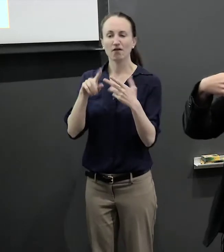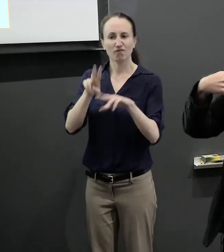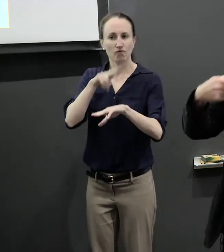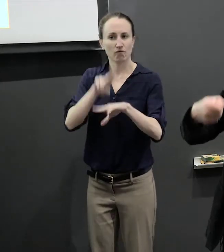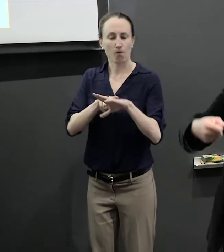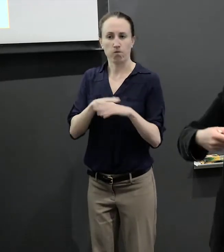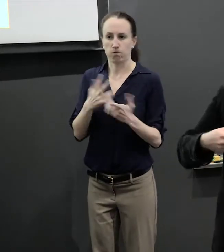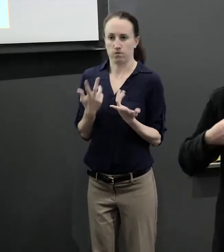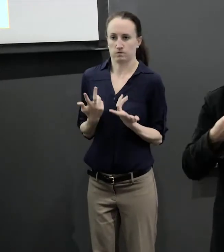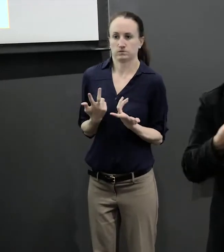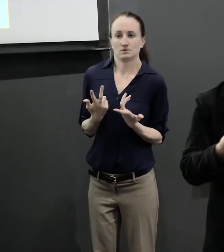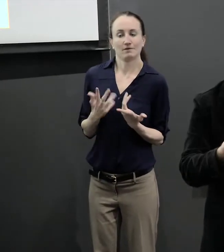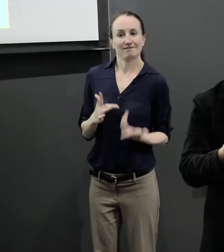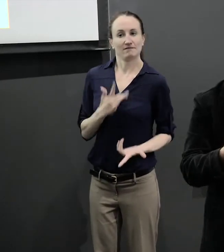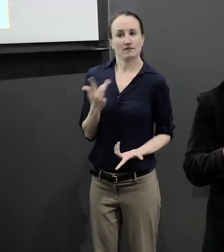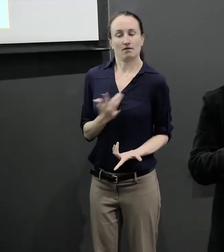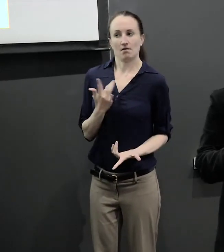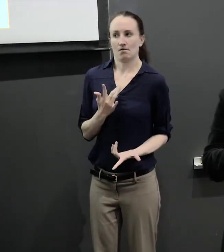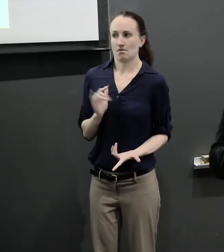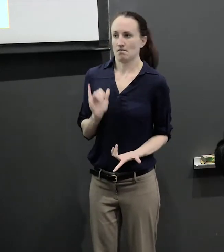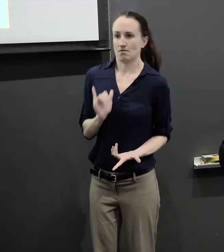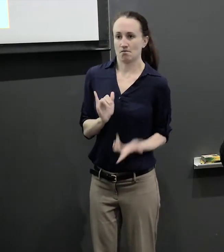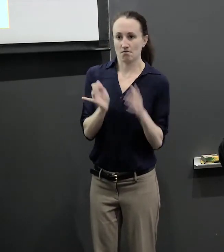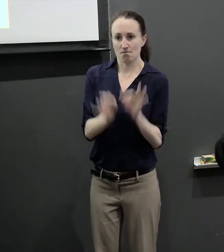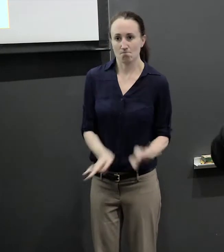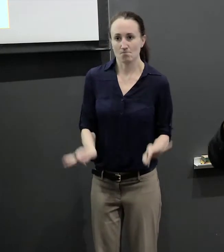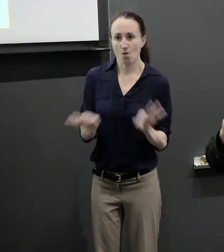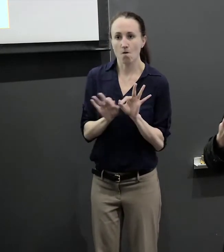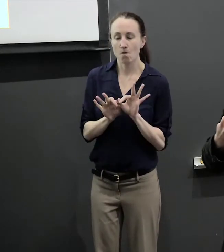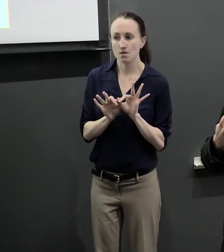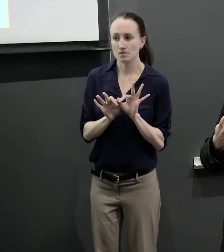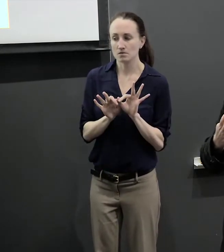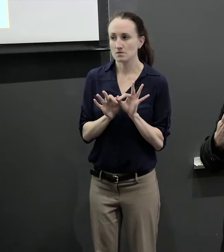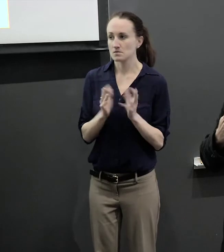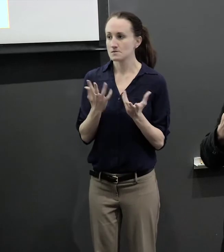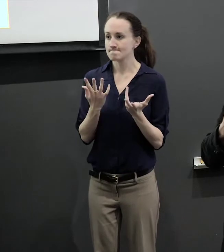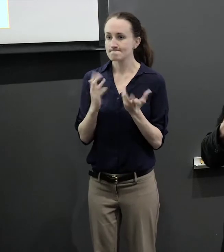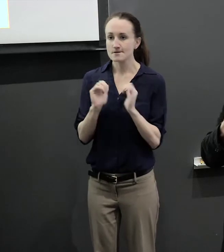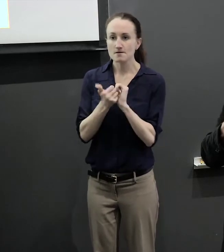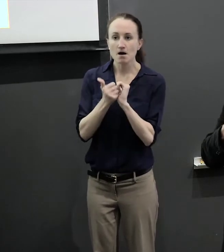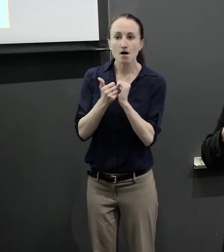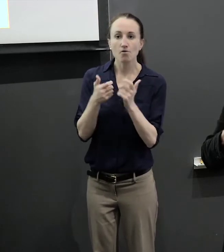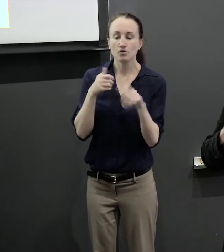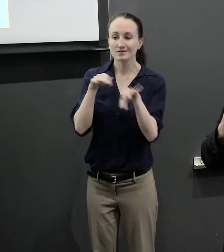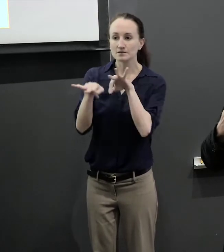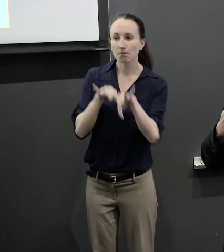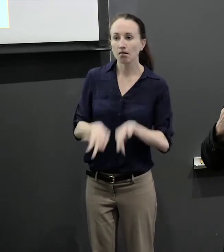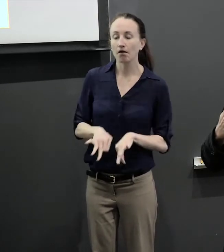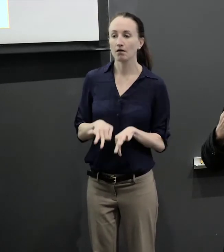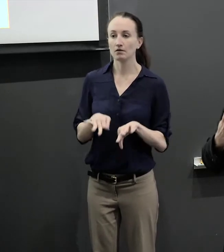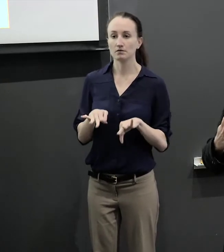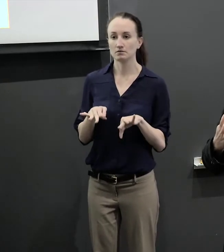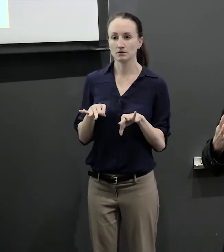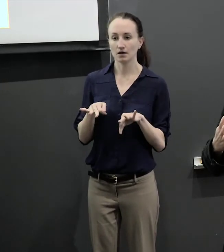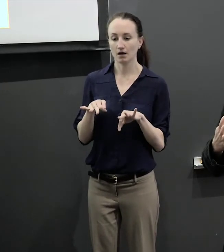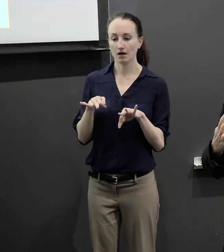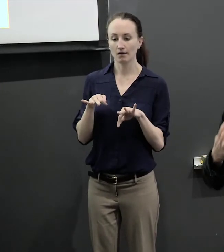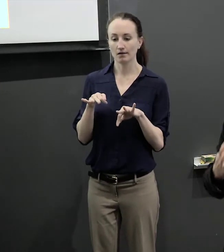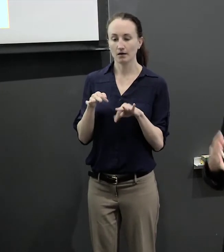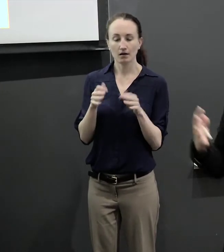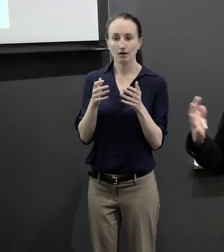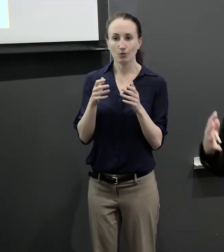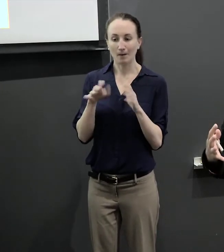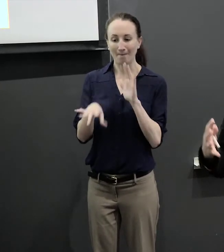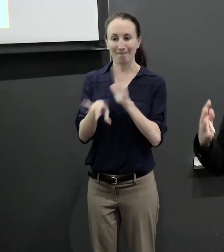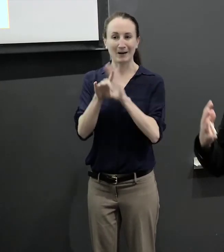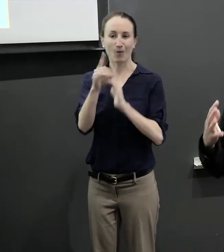course, this makes it all the more important to explain along what dimension,